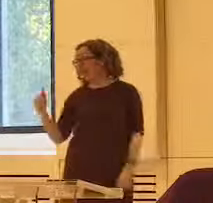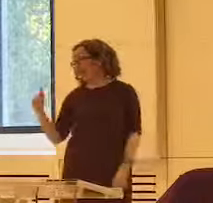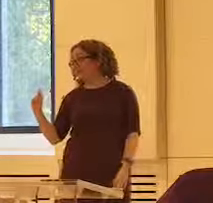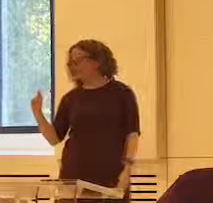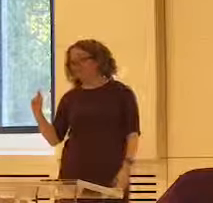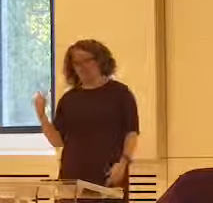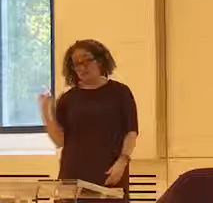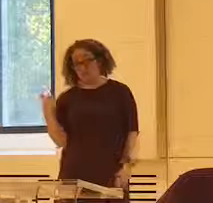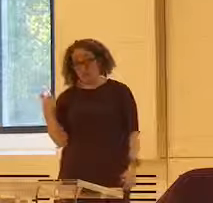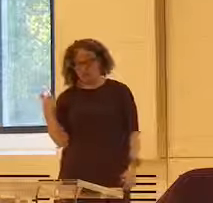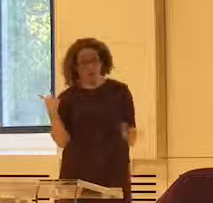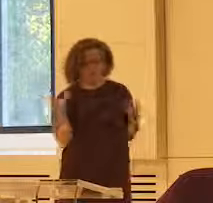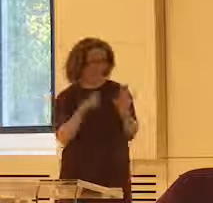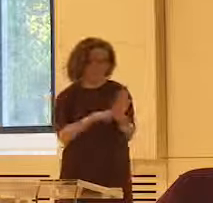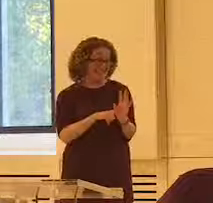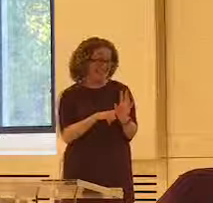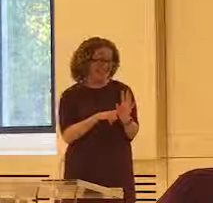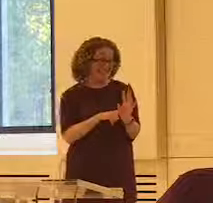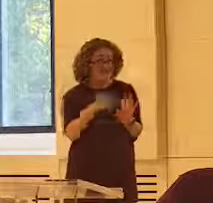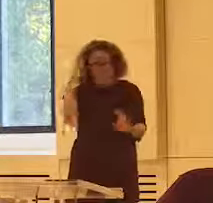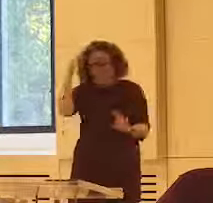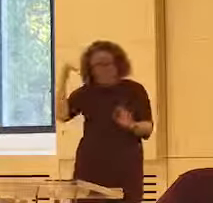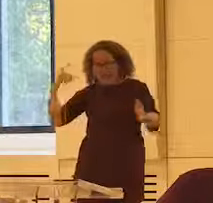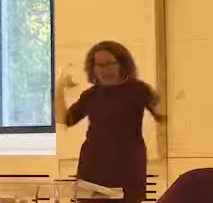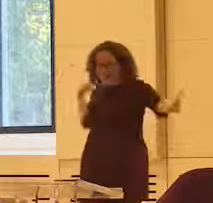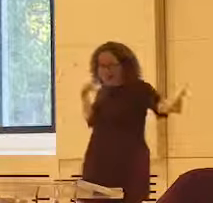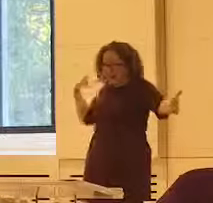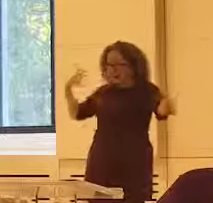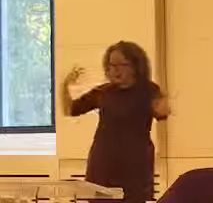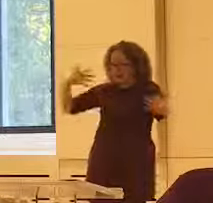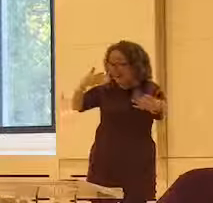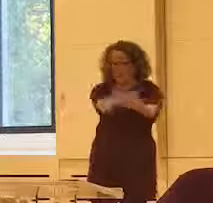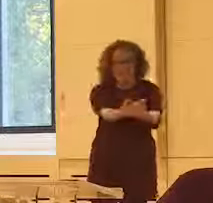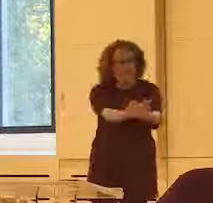It was only established in 2011.